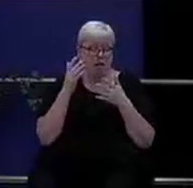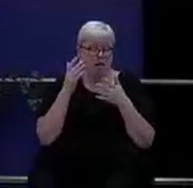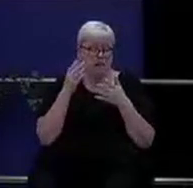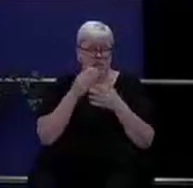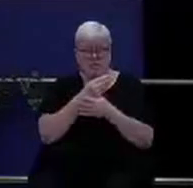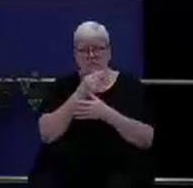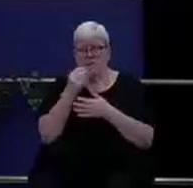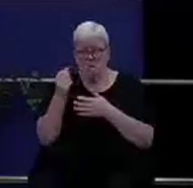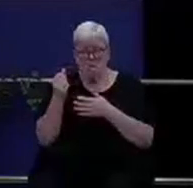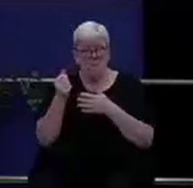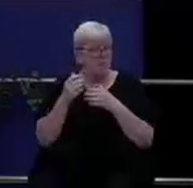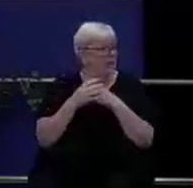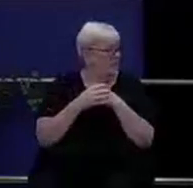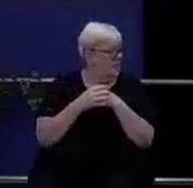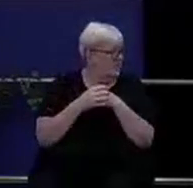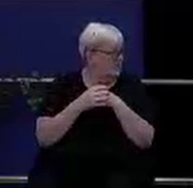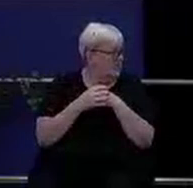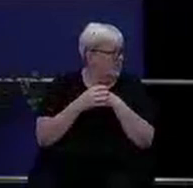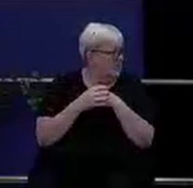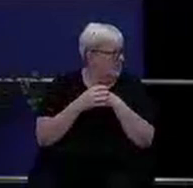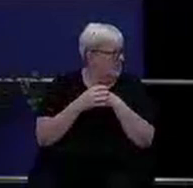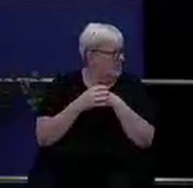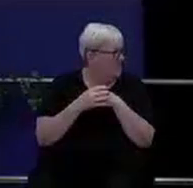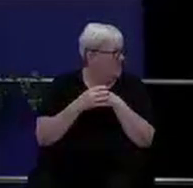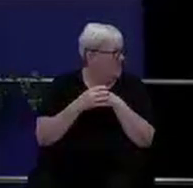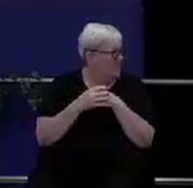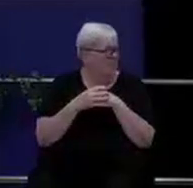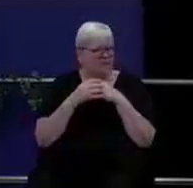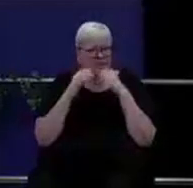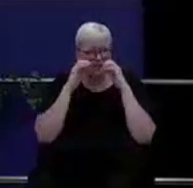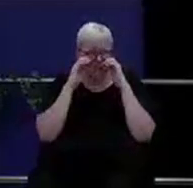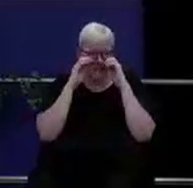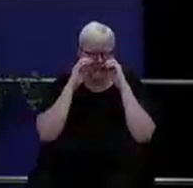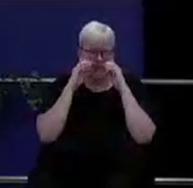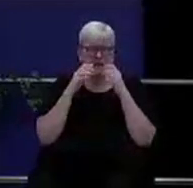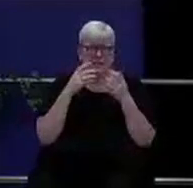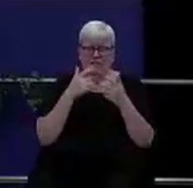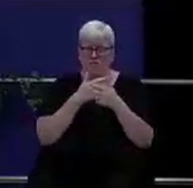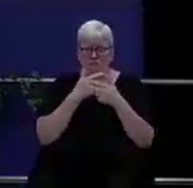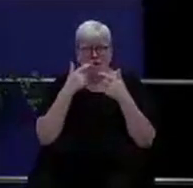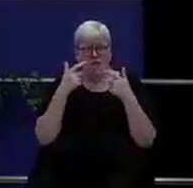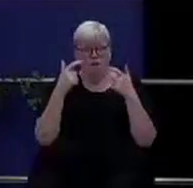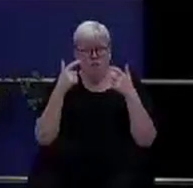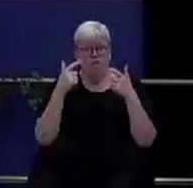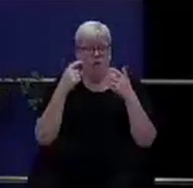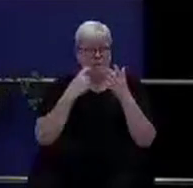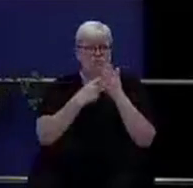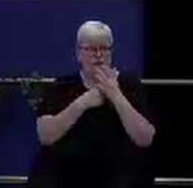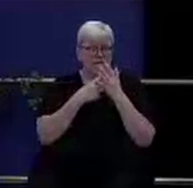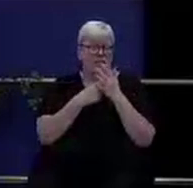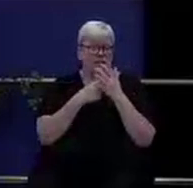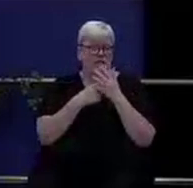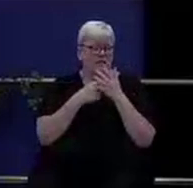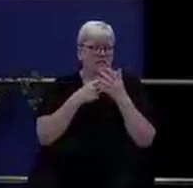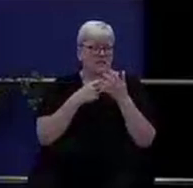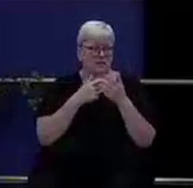because I mean, there's just such an amazing wealth of reference,